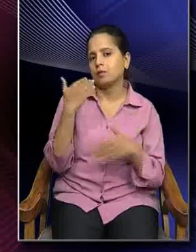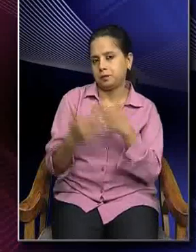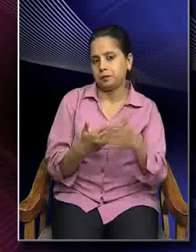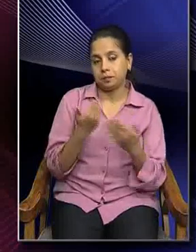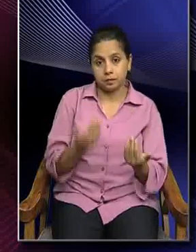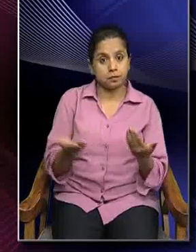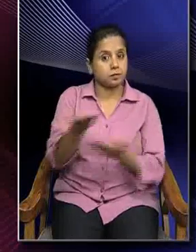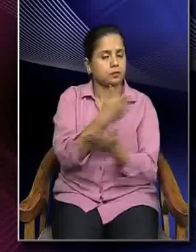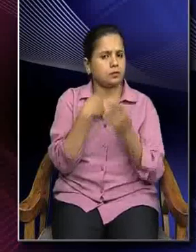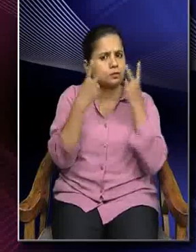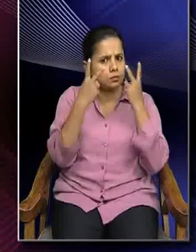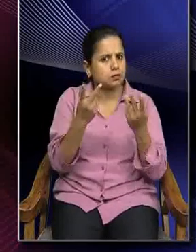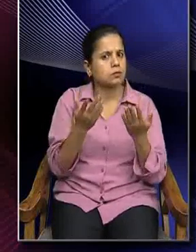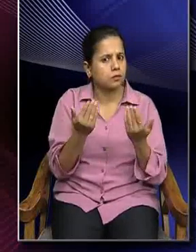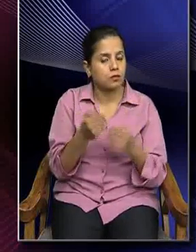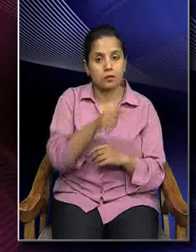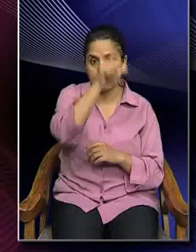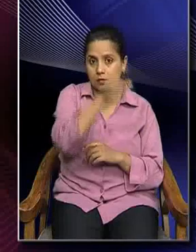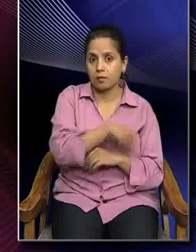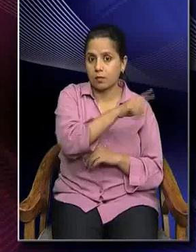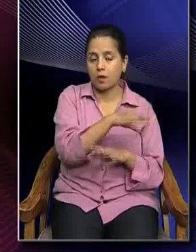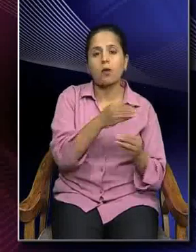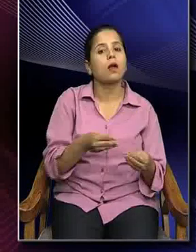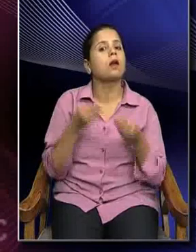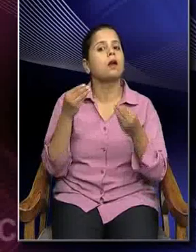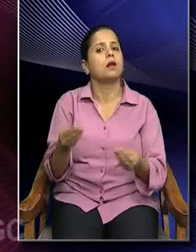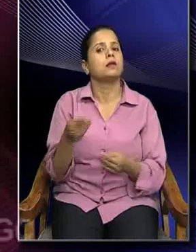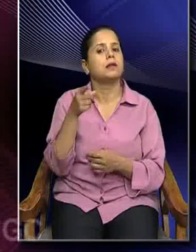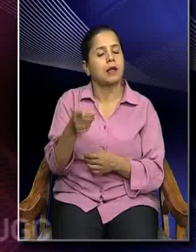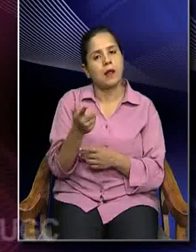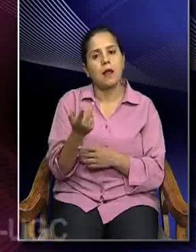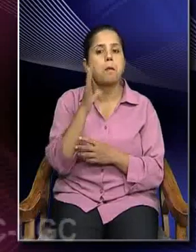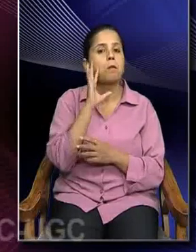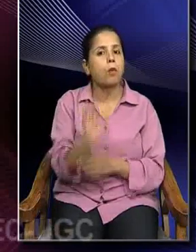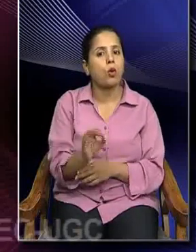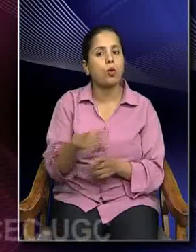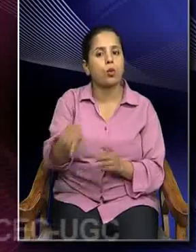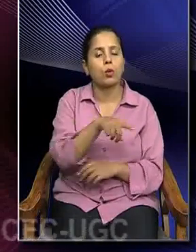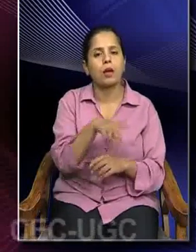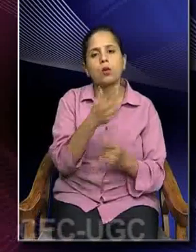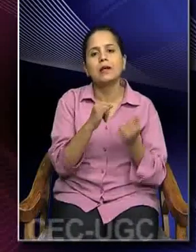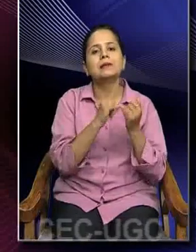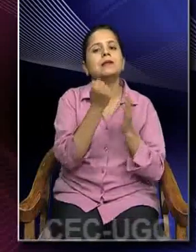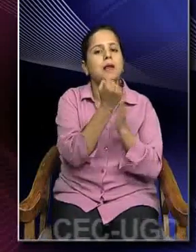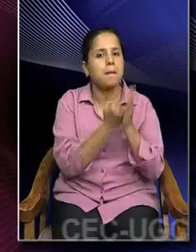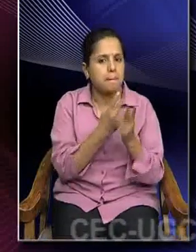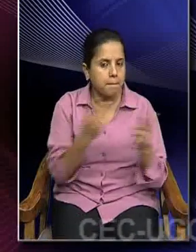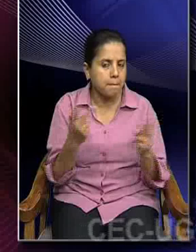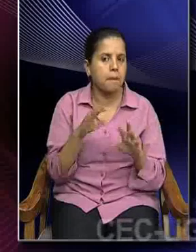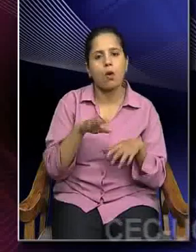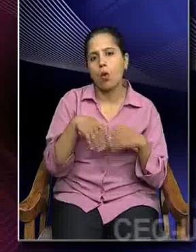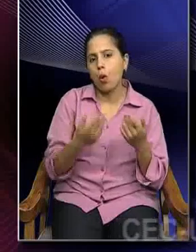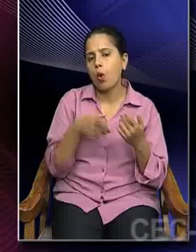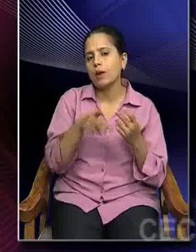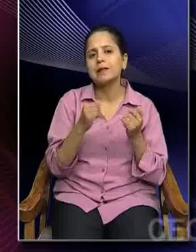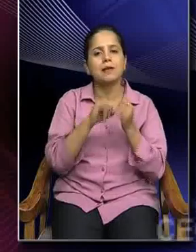here we can see that he is giving significance to the symbols and language as